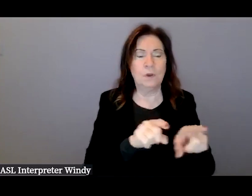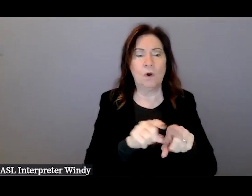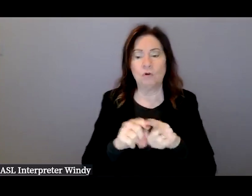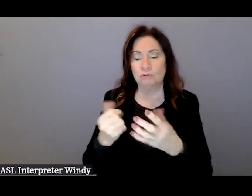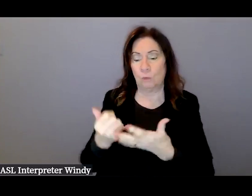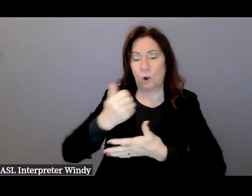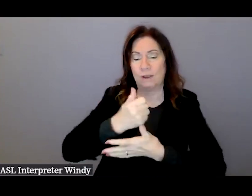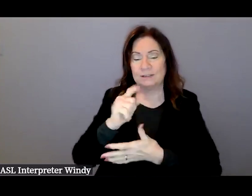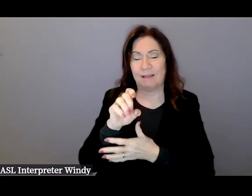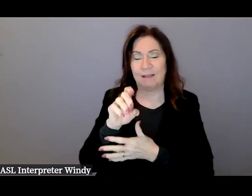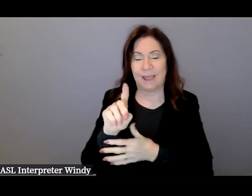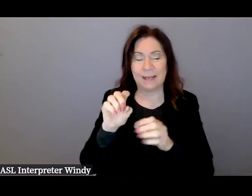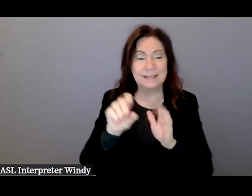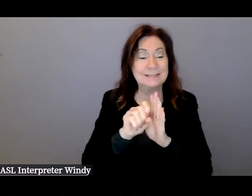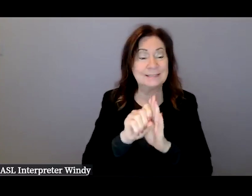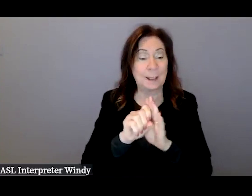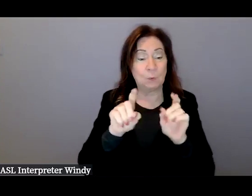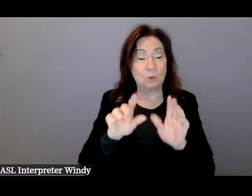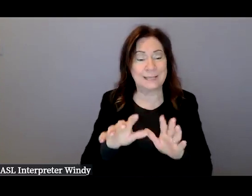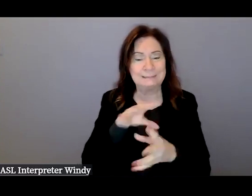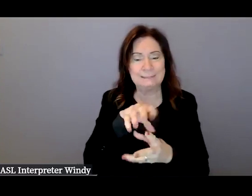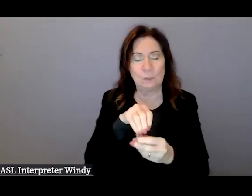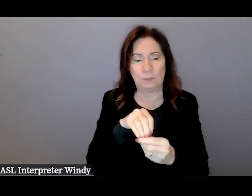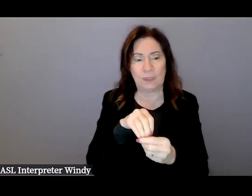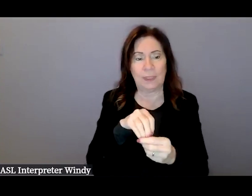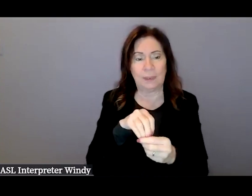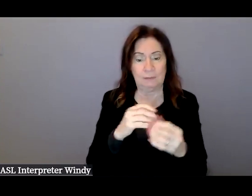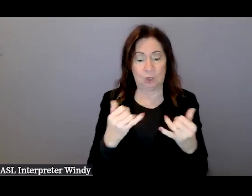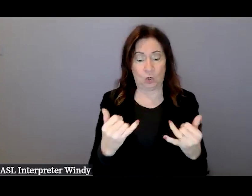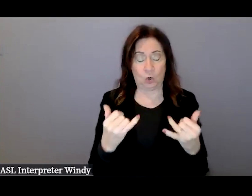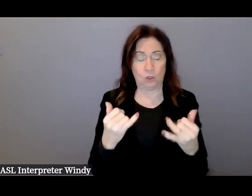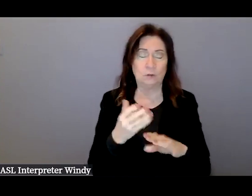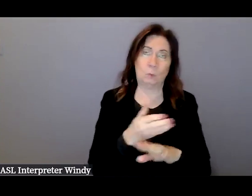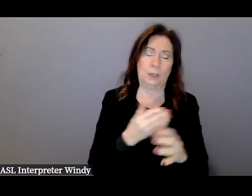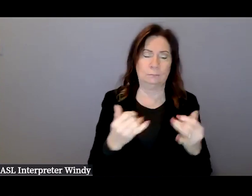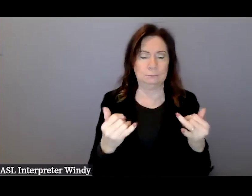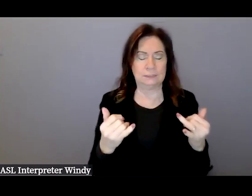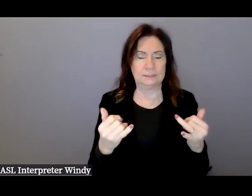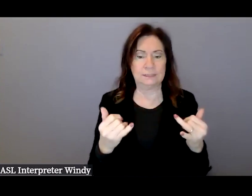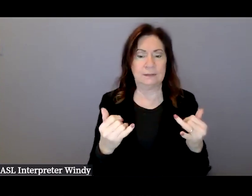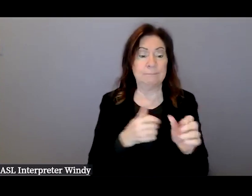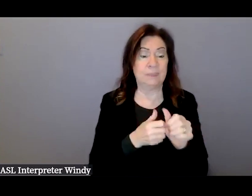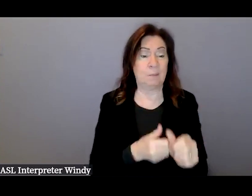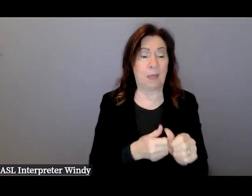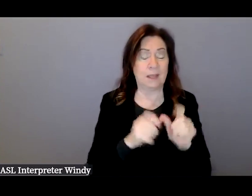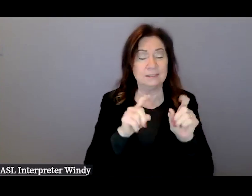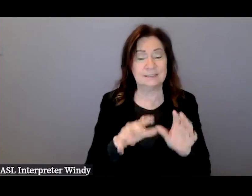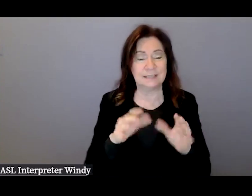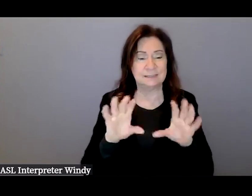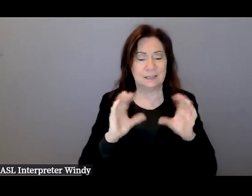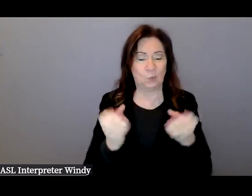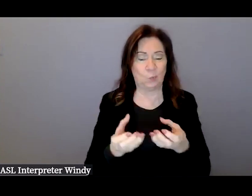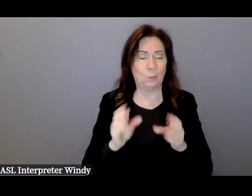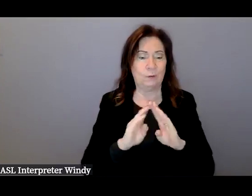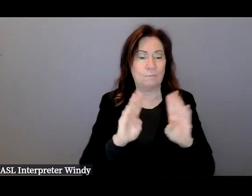lead sampling within our pre-existing compliance testing pool of homes. These